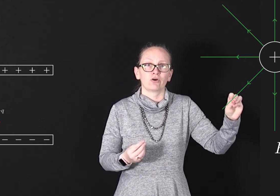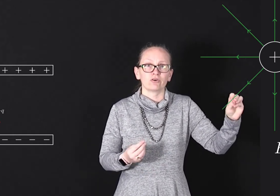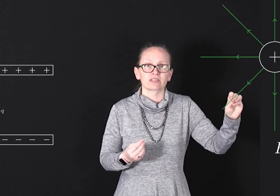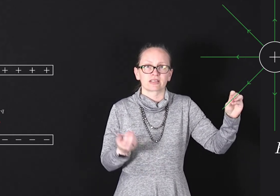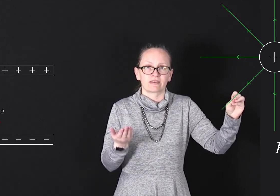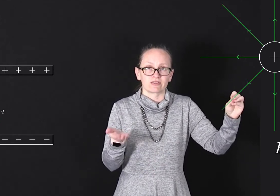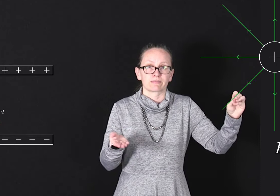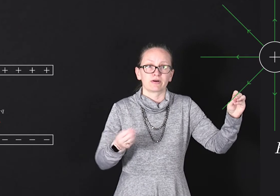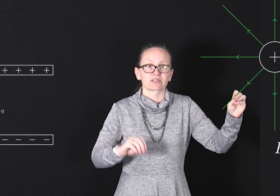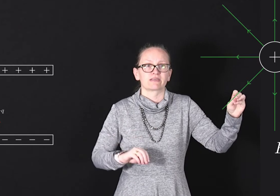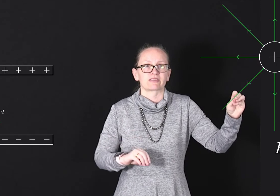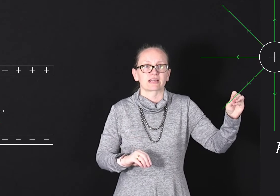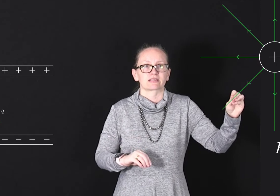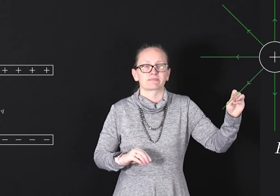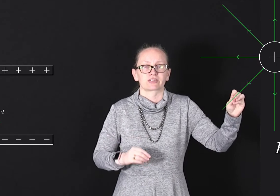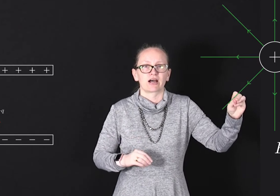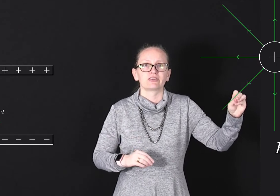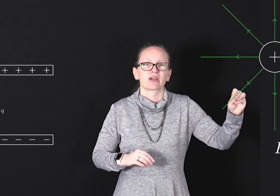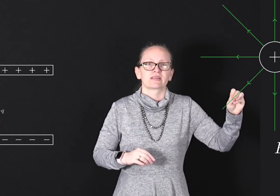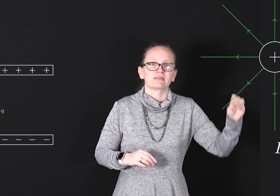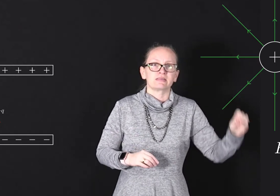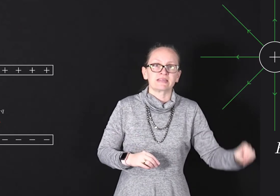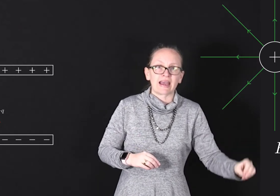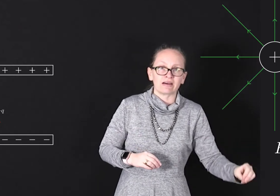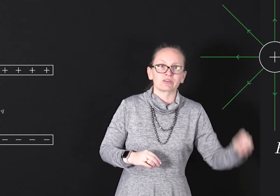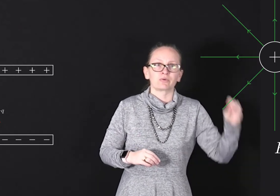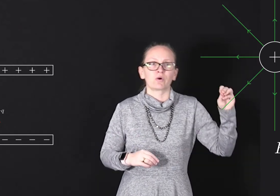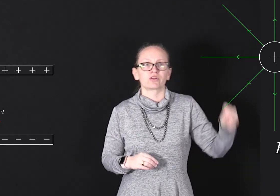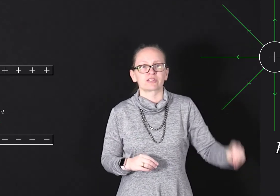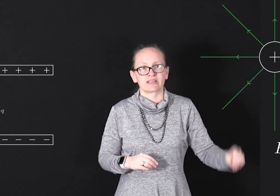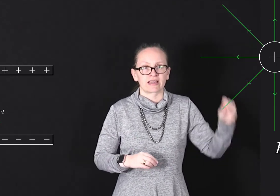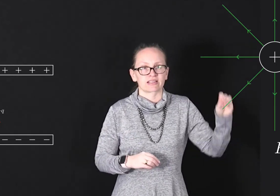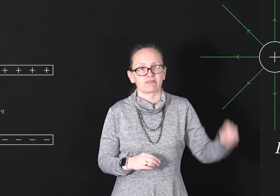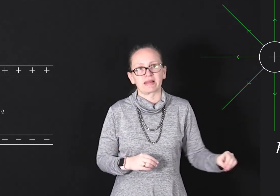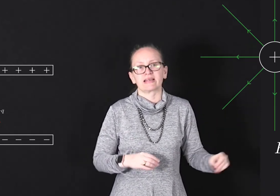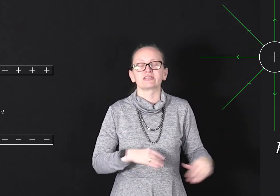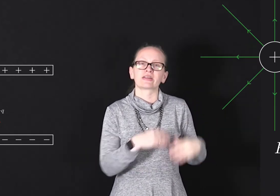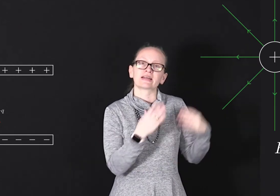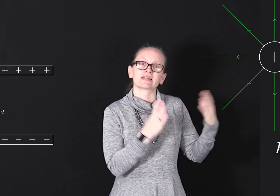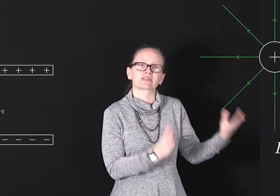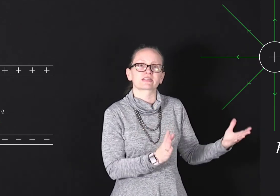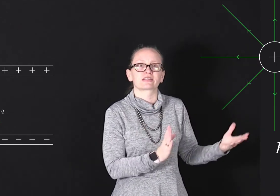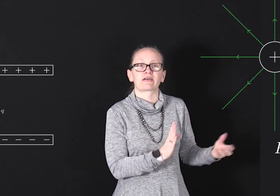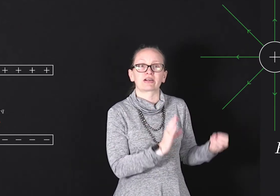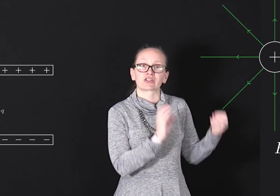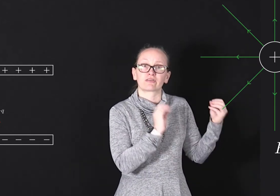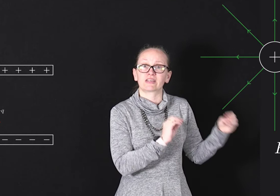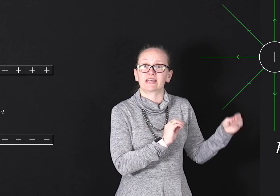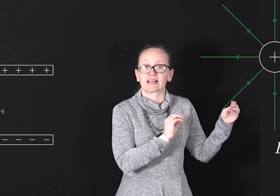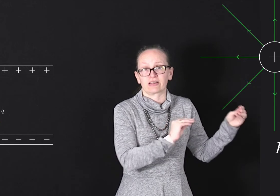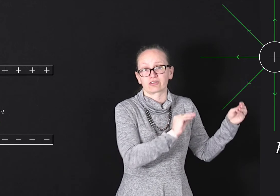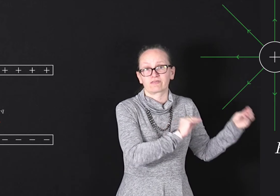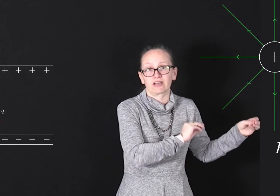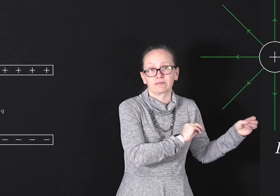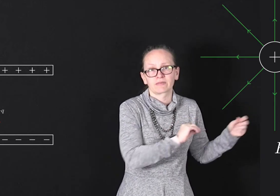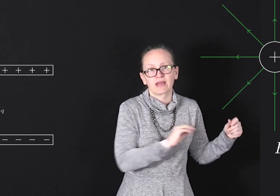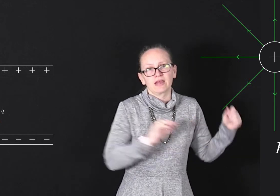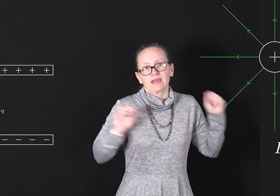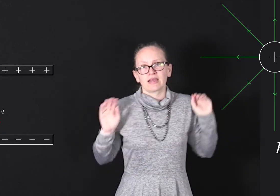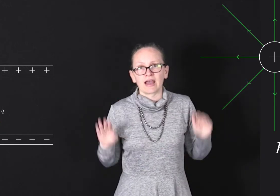force, if it's a positive test charge, down towards the negative plate. So that tells us the direction of the electric field. It